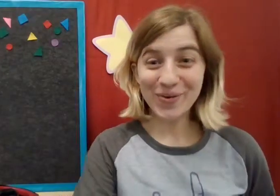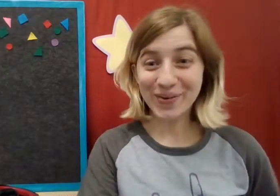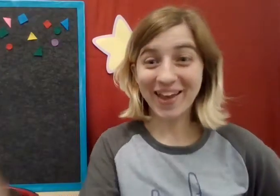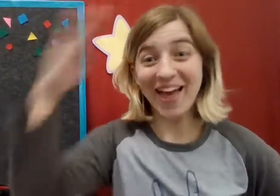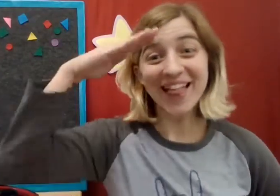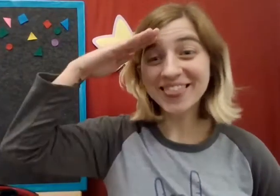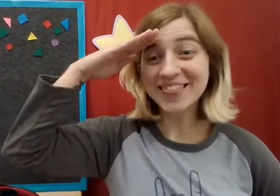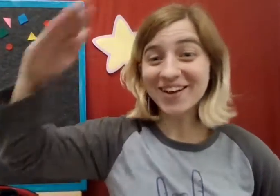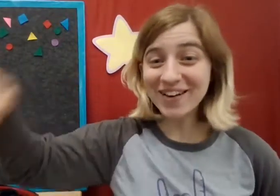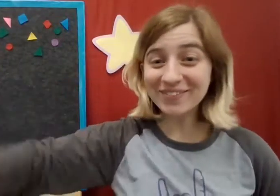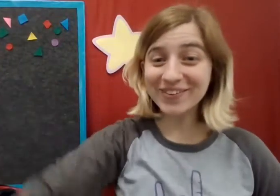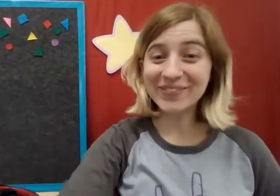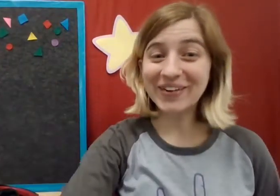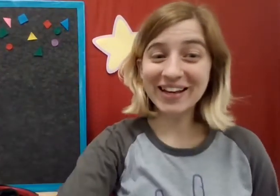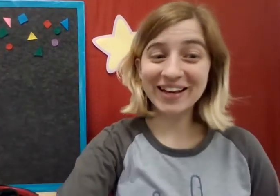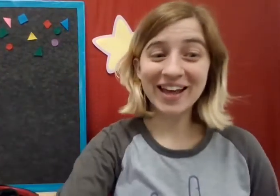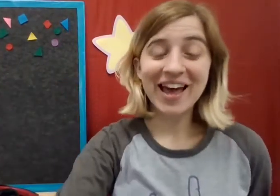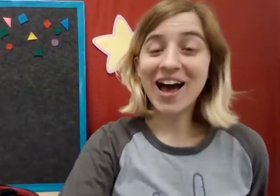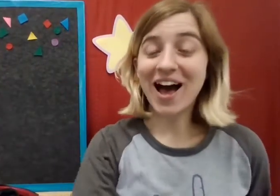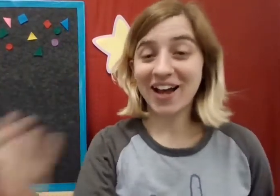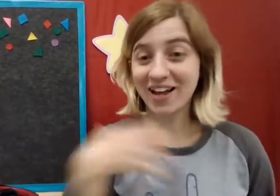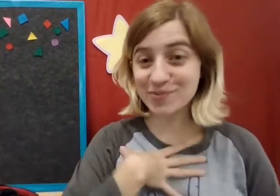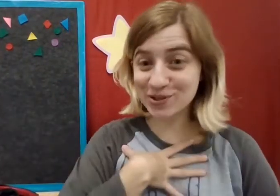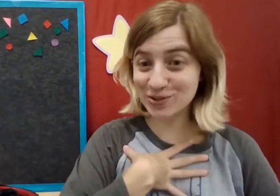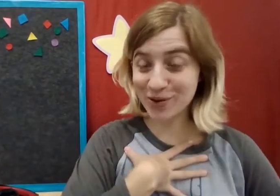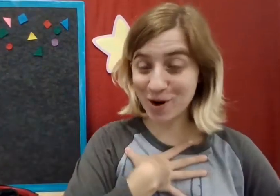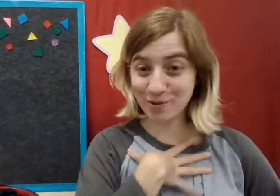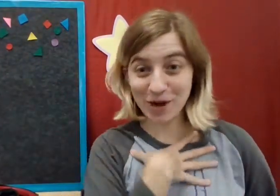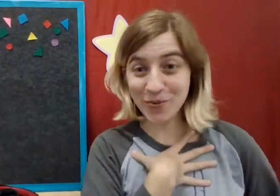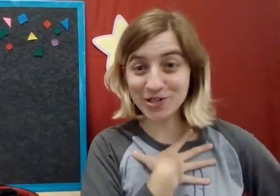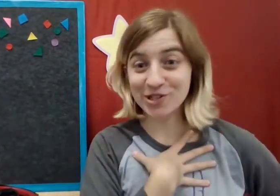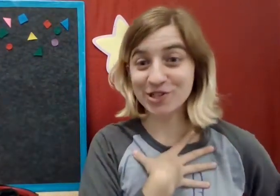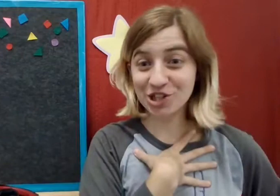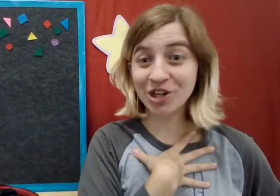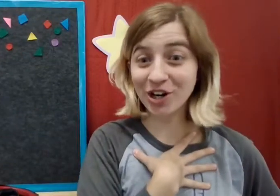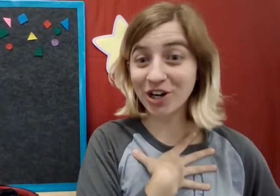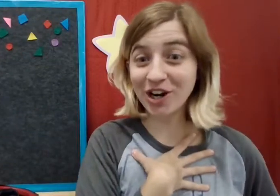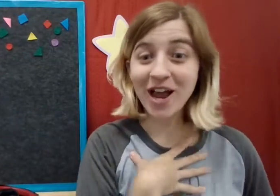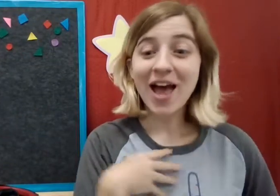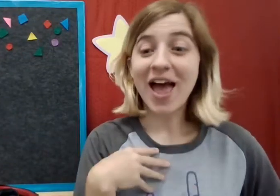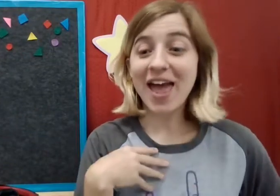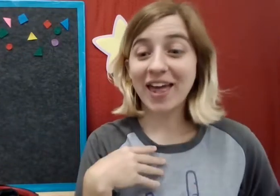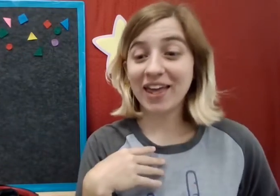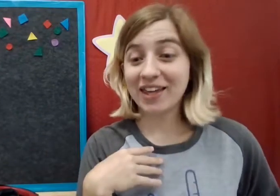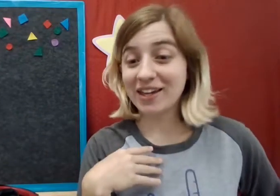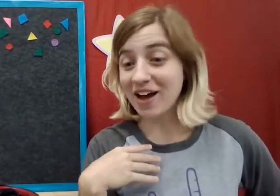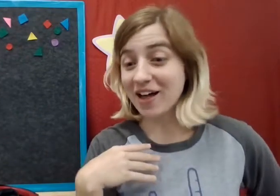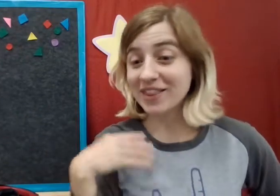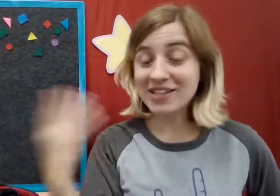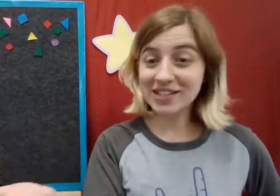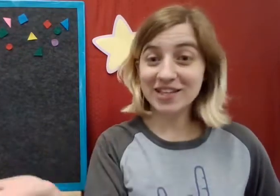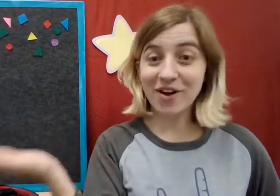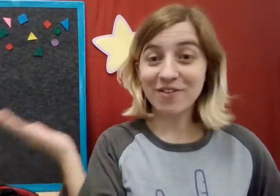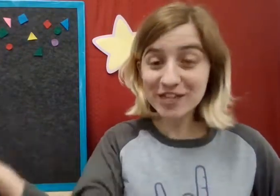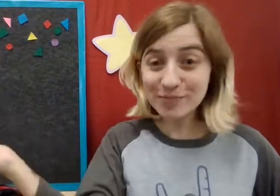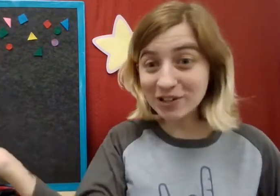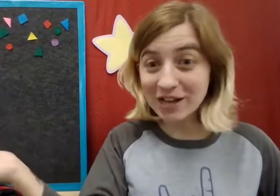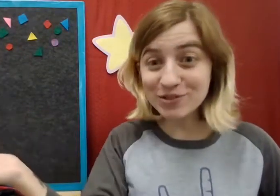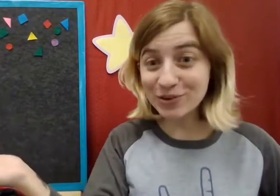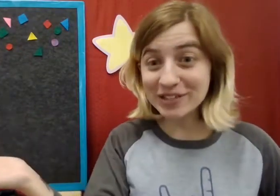Okay, hello everyone. I am Storm and my words are she, her. And this is our Facebook Live story